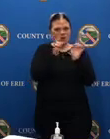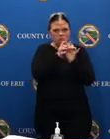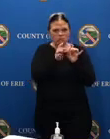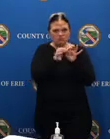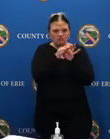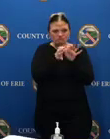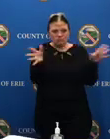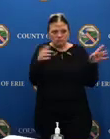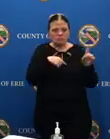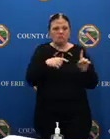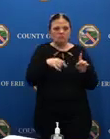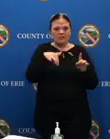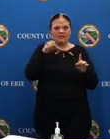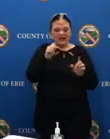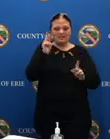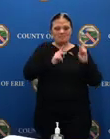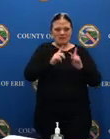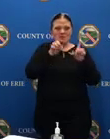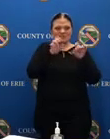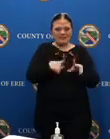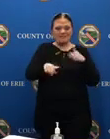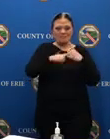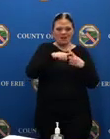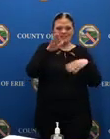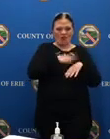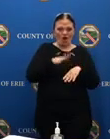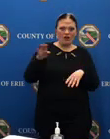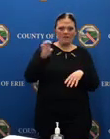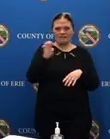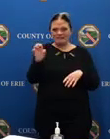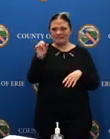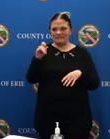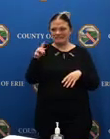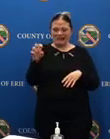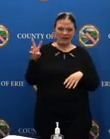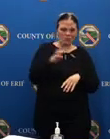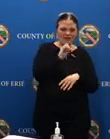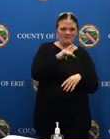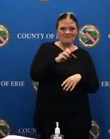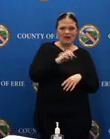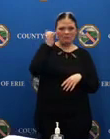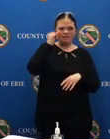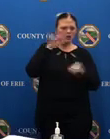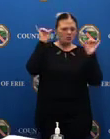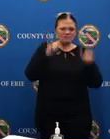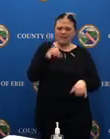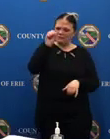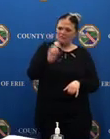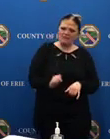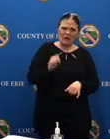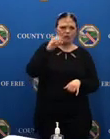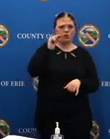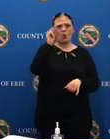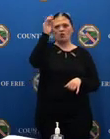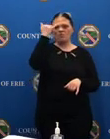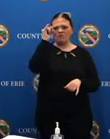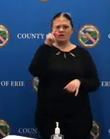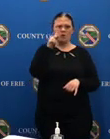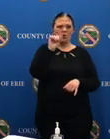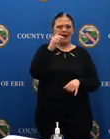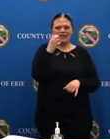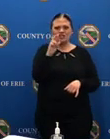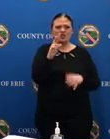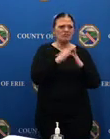are individuals who've tested positive on the east side of Buffalo, on the west side of Buffalo, just like there is in South Buffalo, in North Buffalo, in